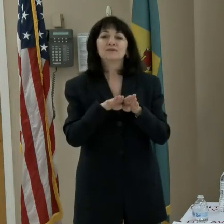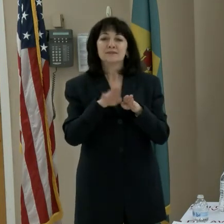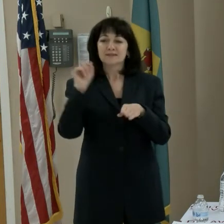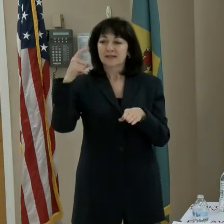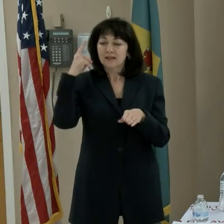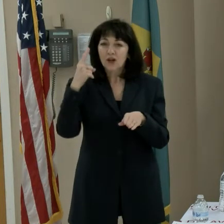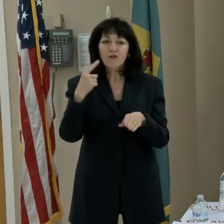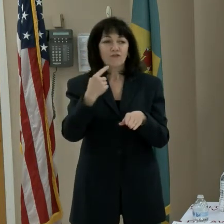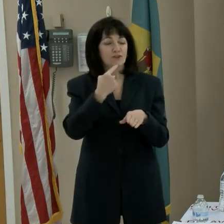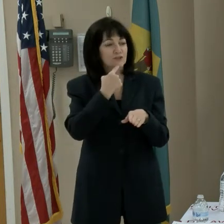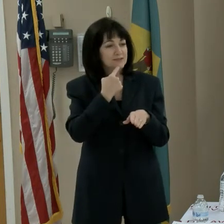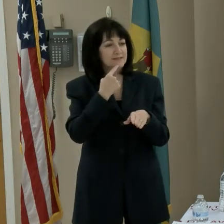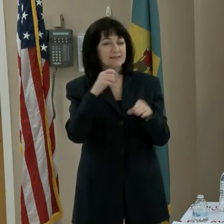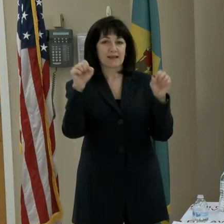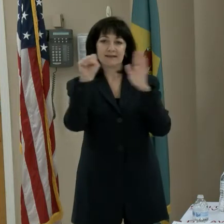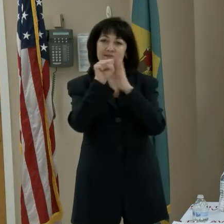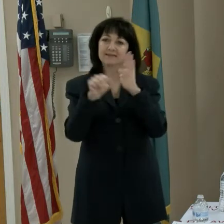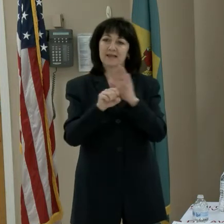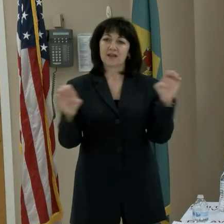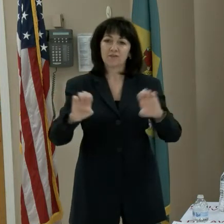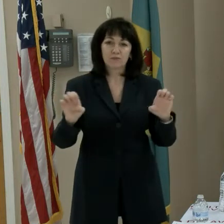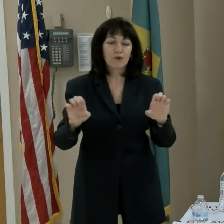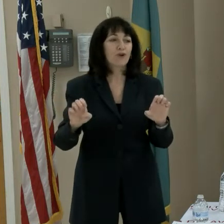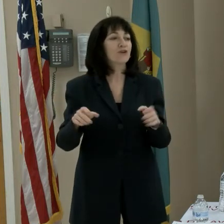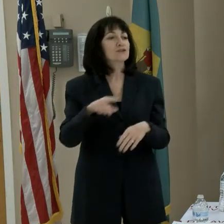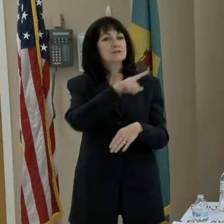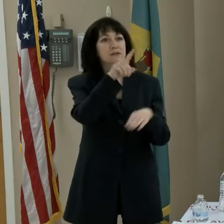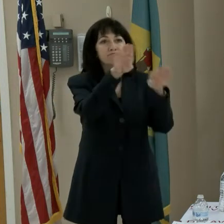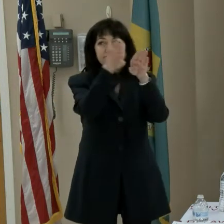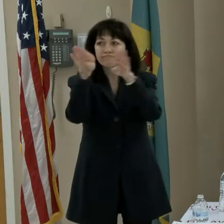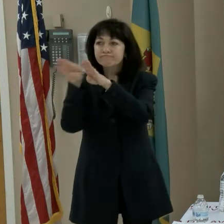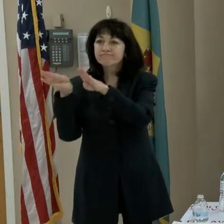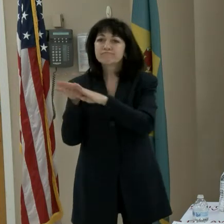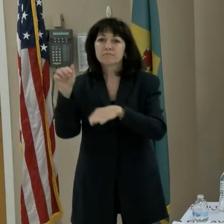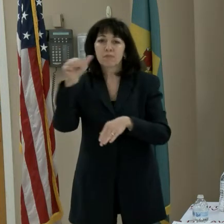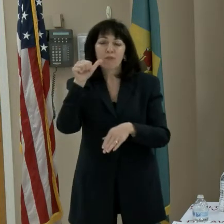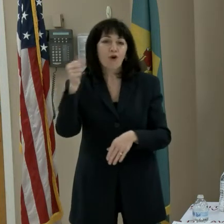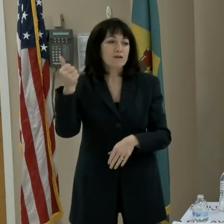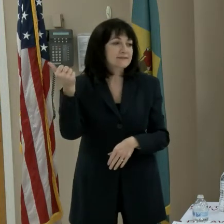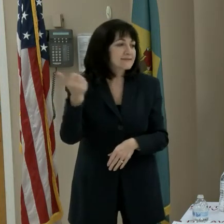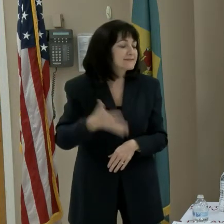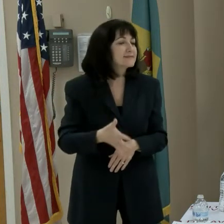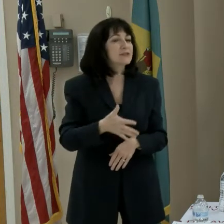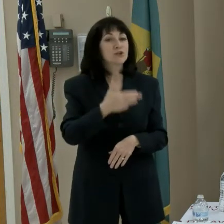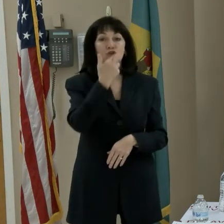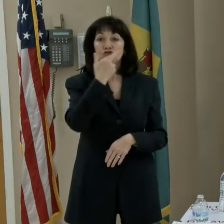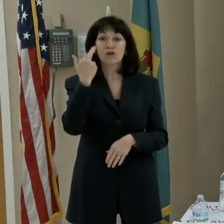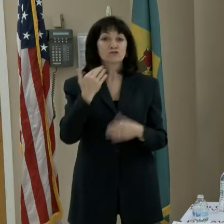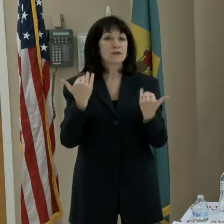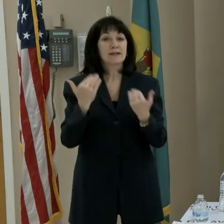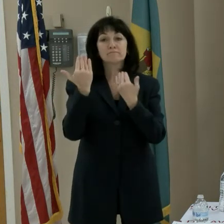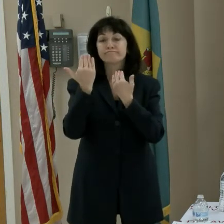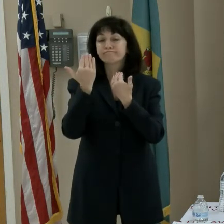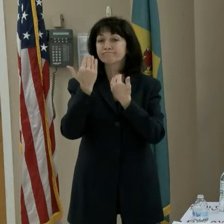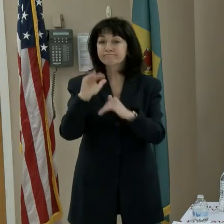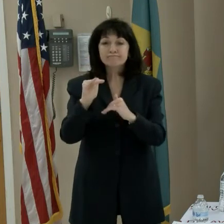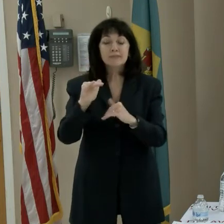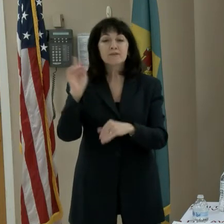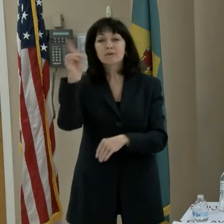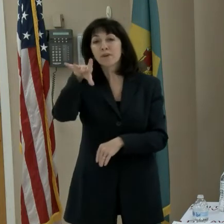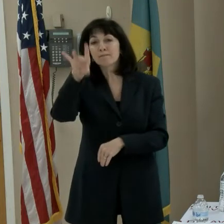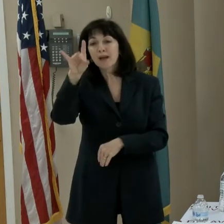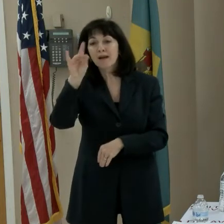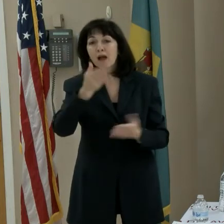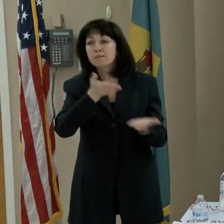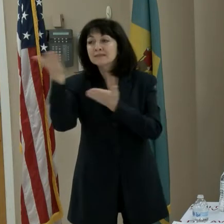worship discontinued services. Bars and casinos were closed. Restaurants were ordered to offer only takeout and